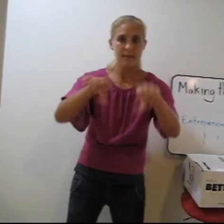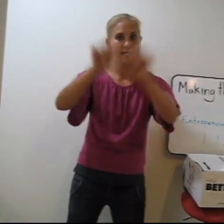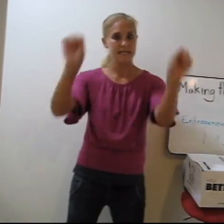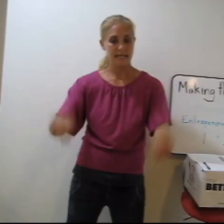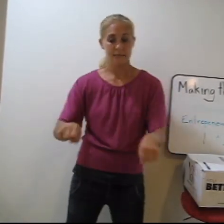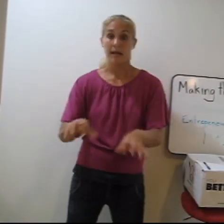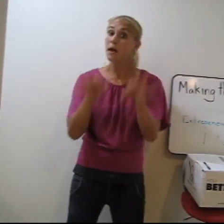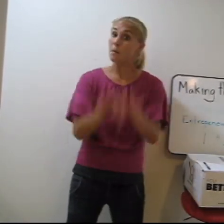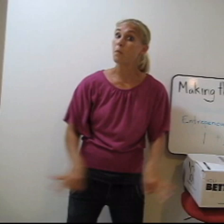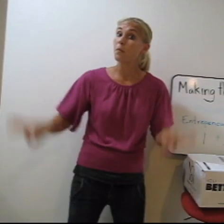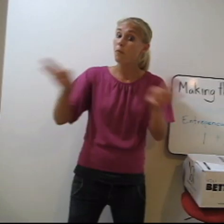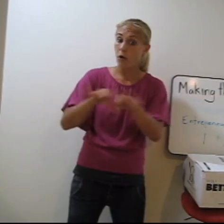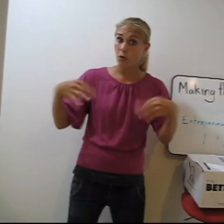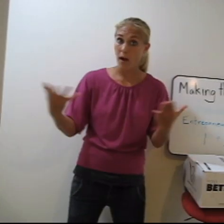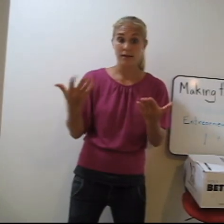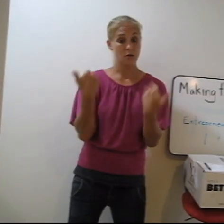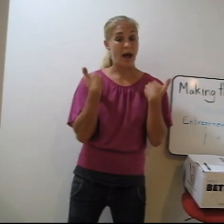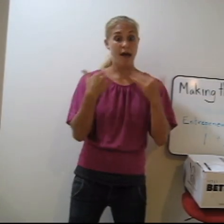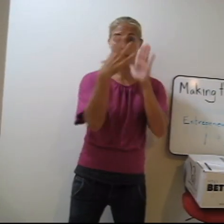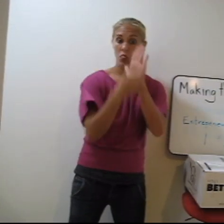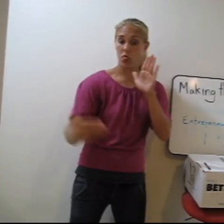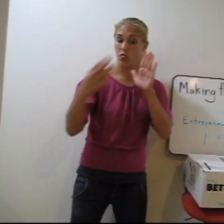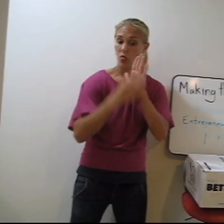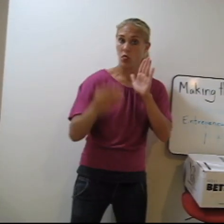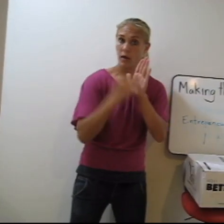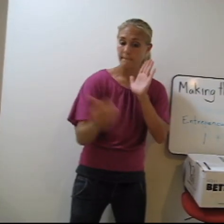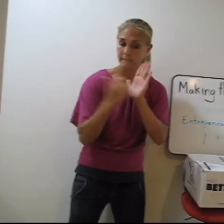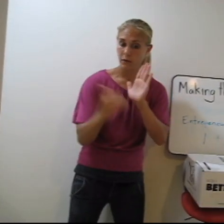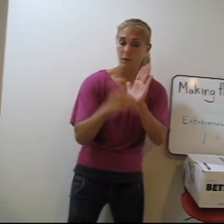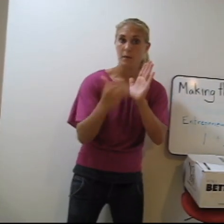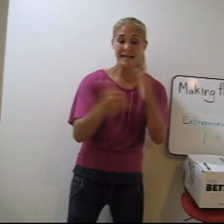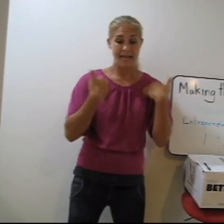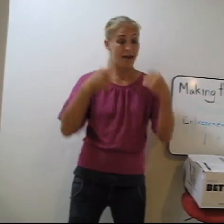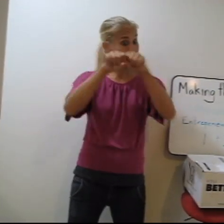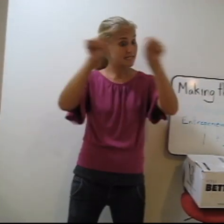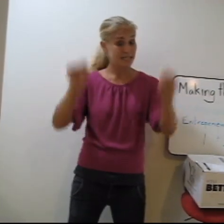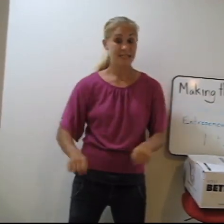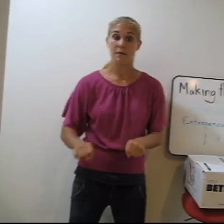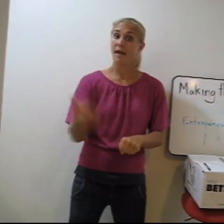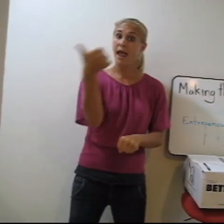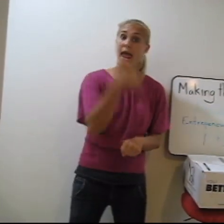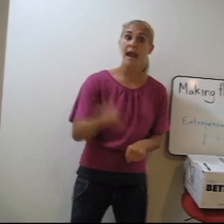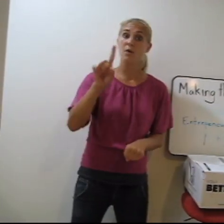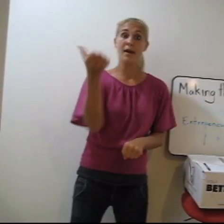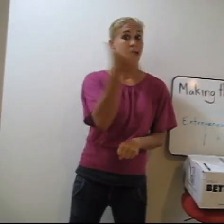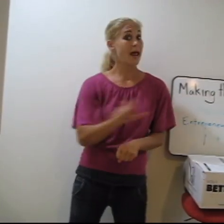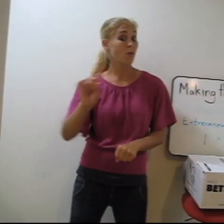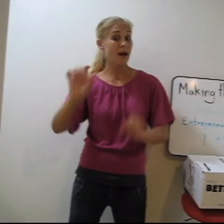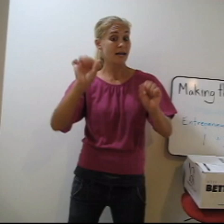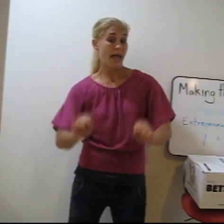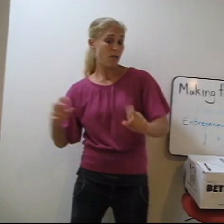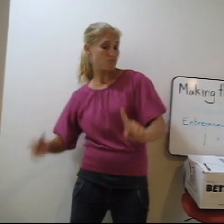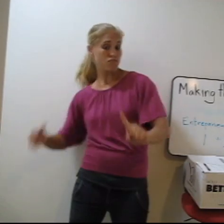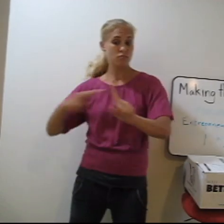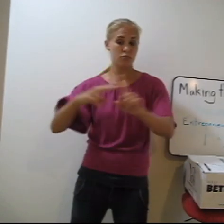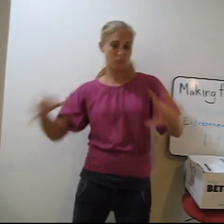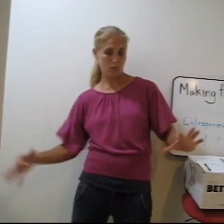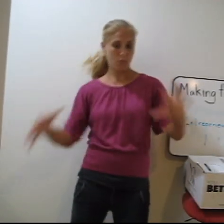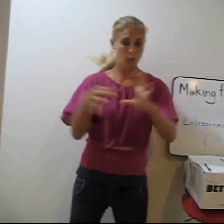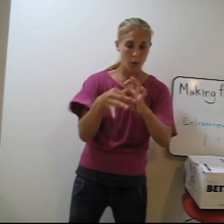necessity to foster duplication is to have a system that anyone, anywhere, at any time can plug into. This is where you transfer the issue